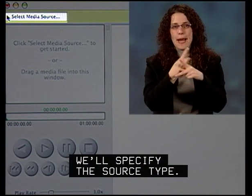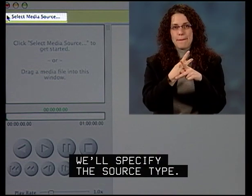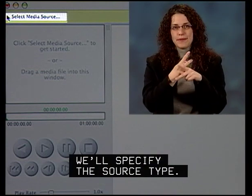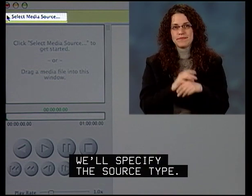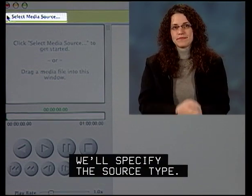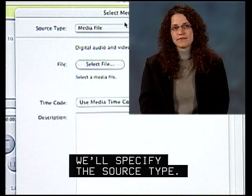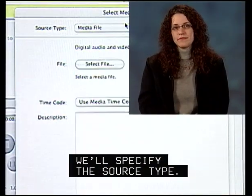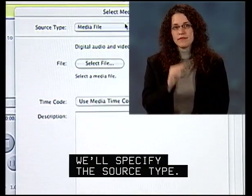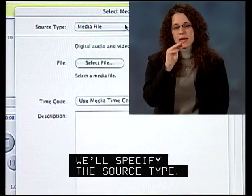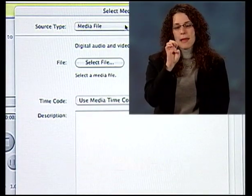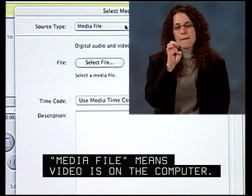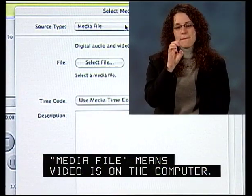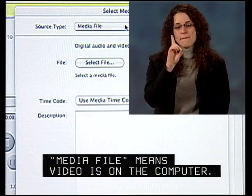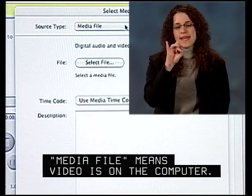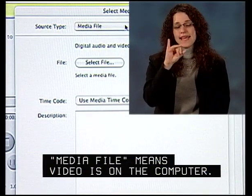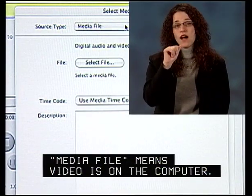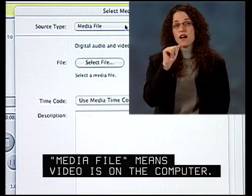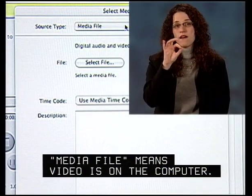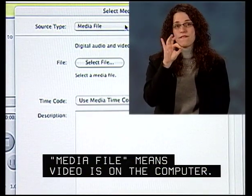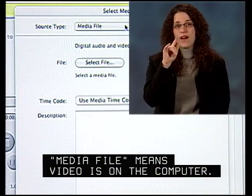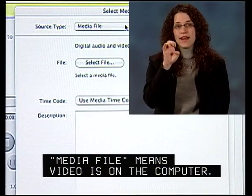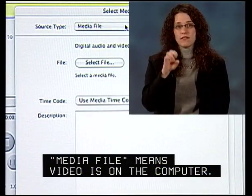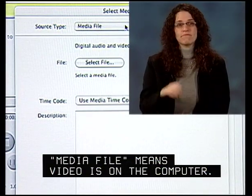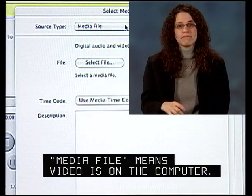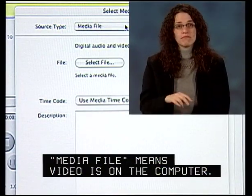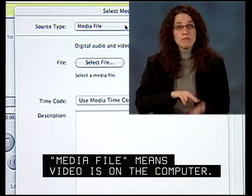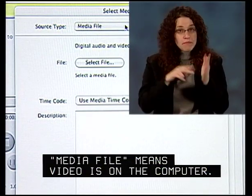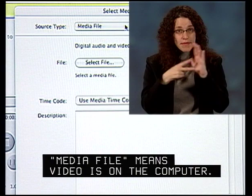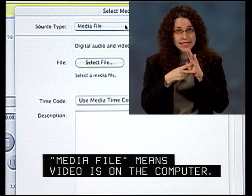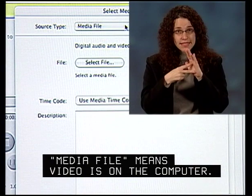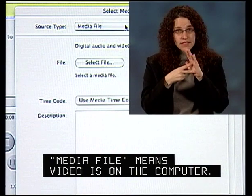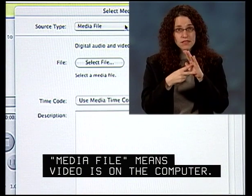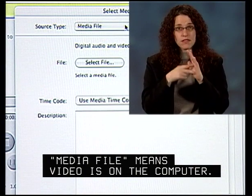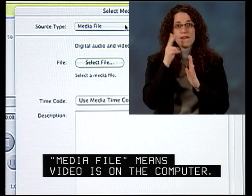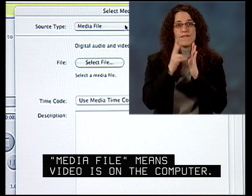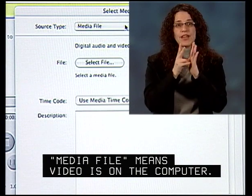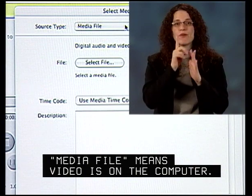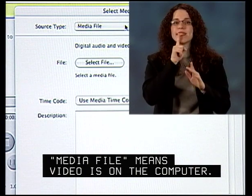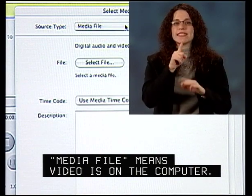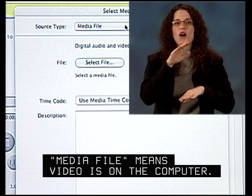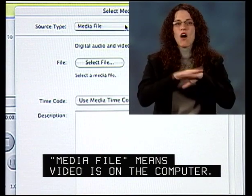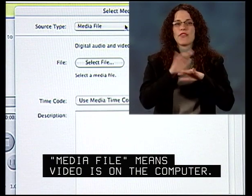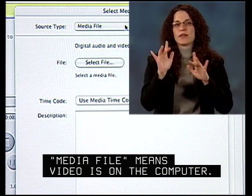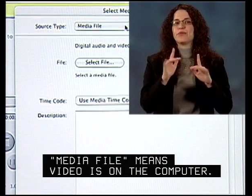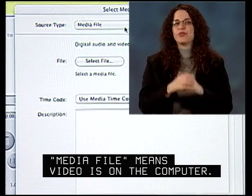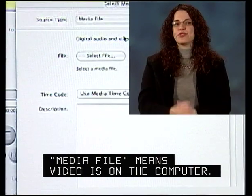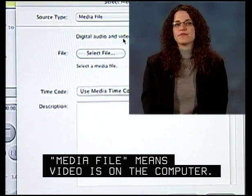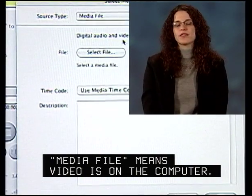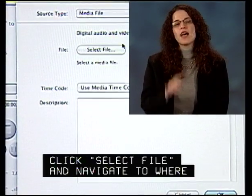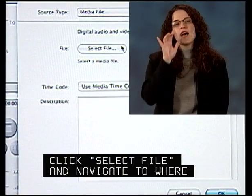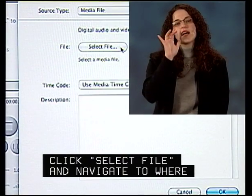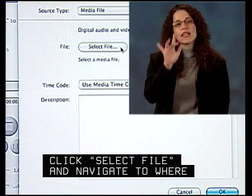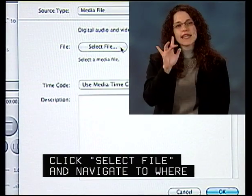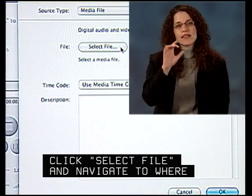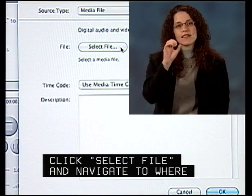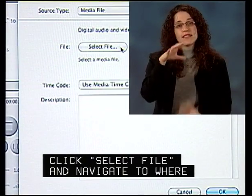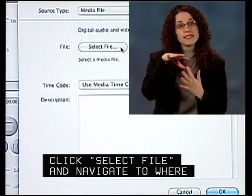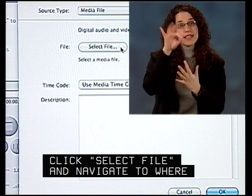type. Media file means video is on the computer. Click,